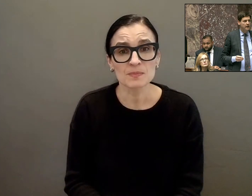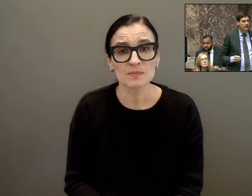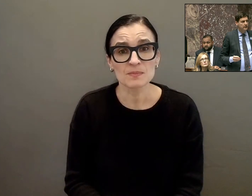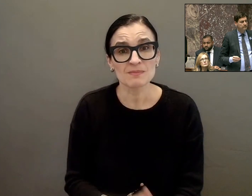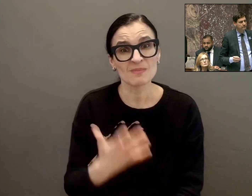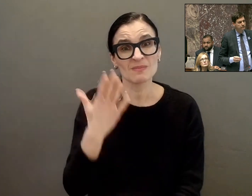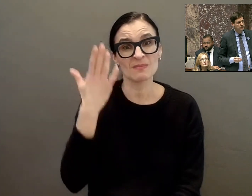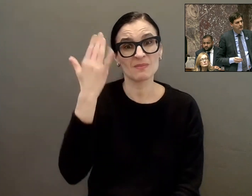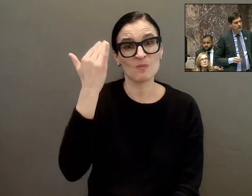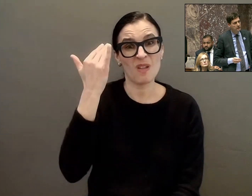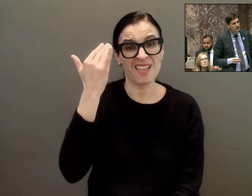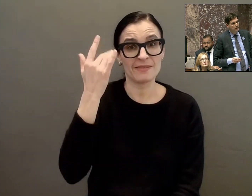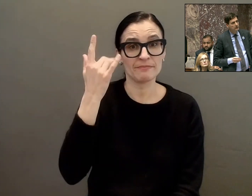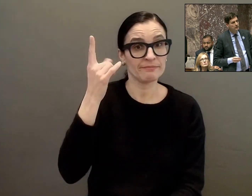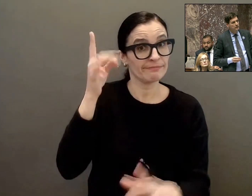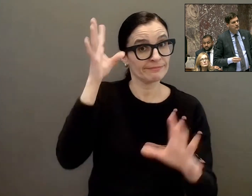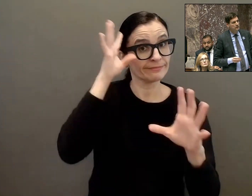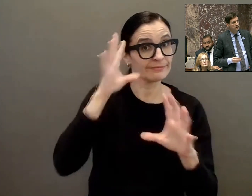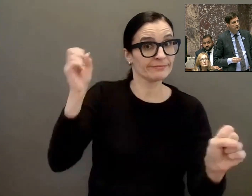is why